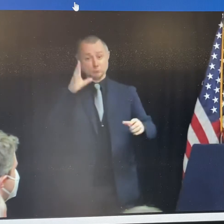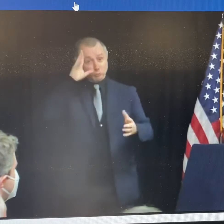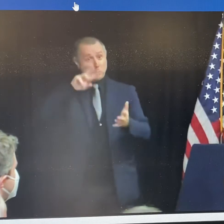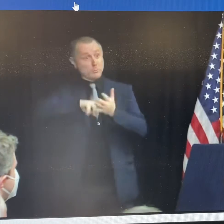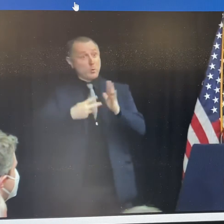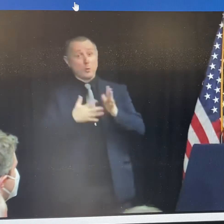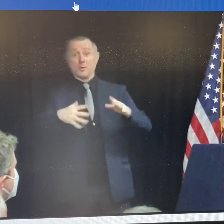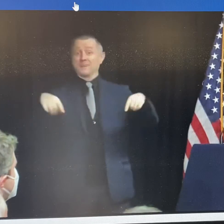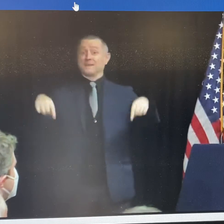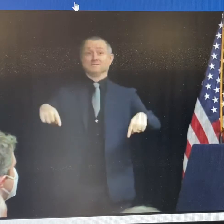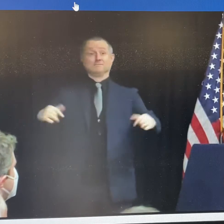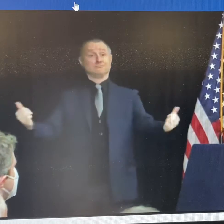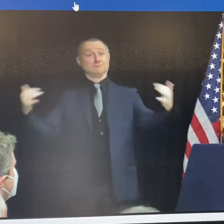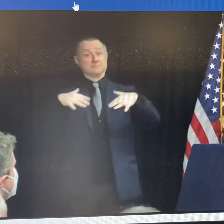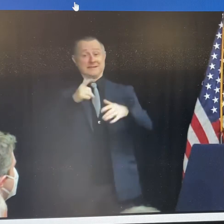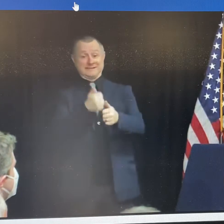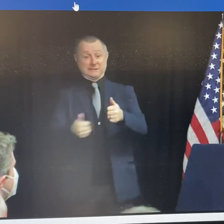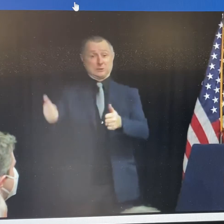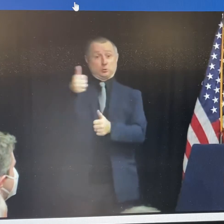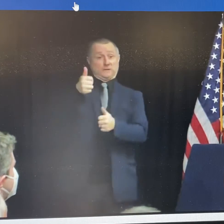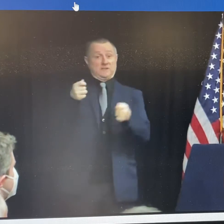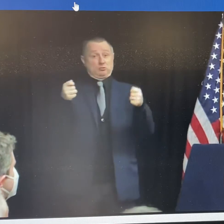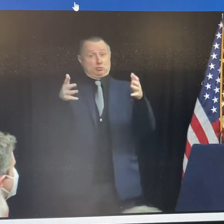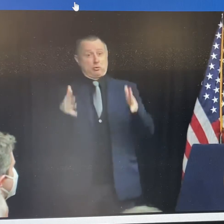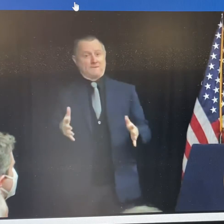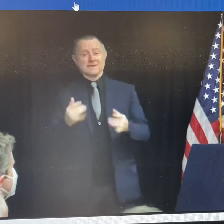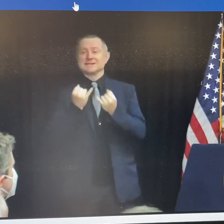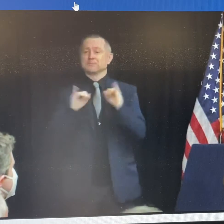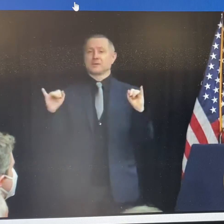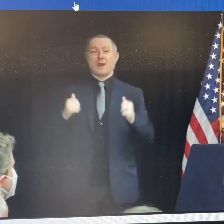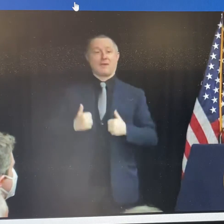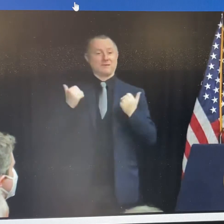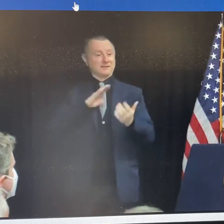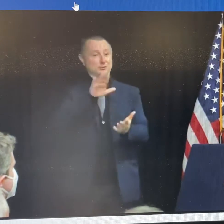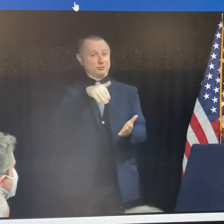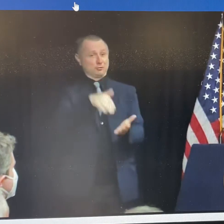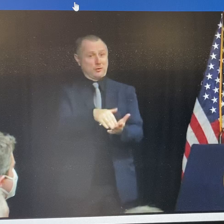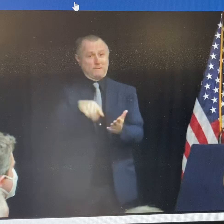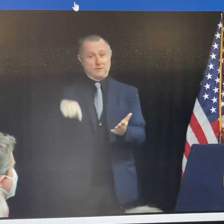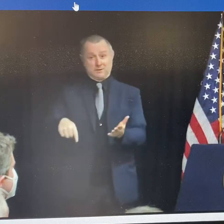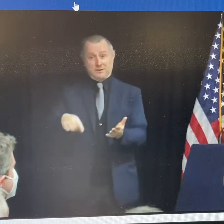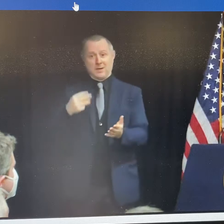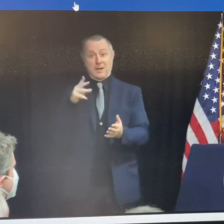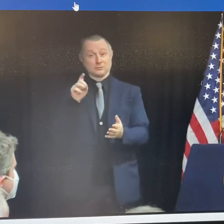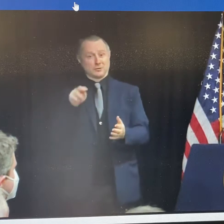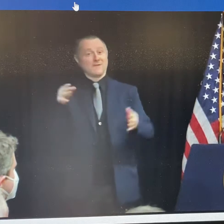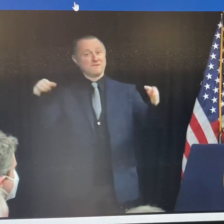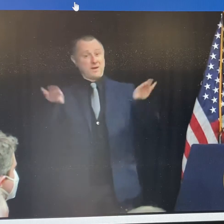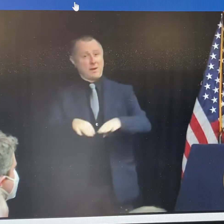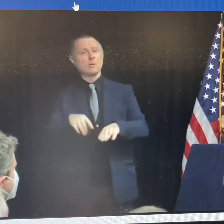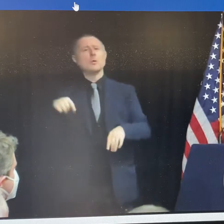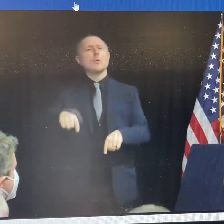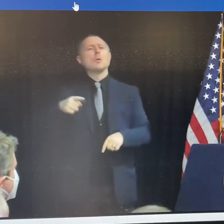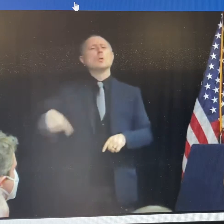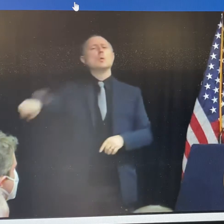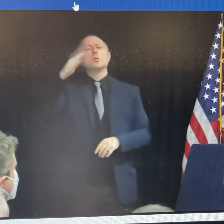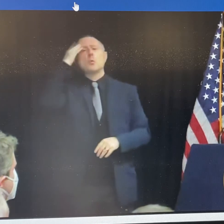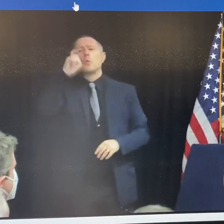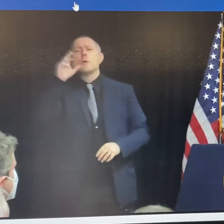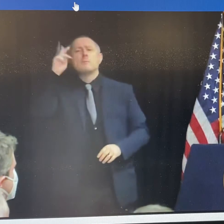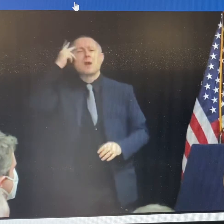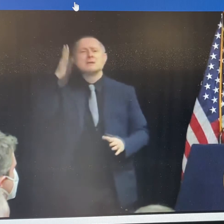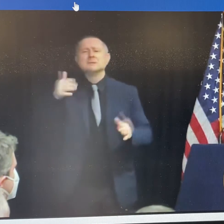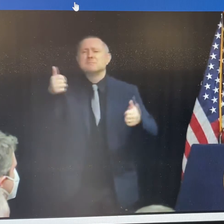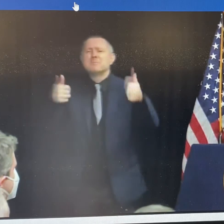Executive Director of the Independent Living Center of the Hudson Valley. And I also want to thank the champions that we have in elective office, and you have many,